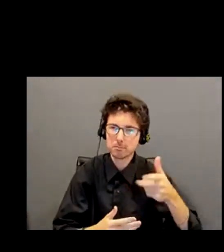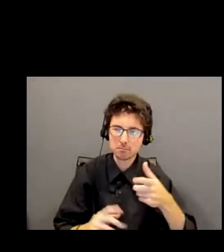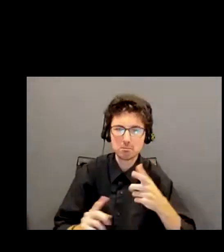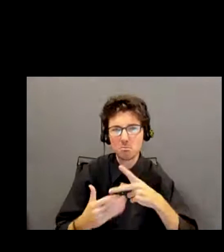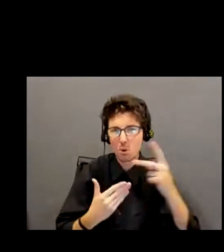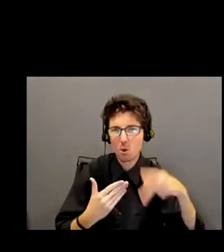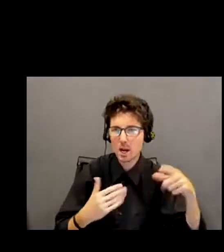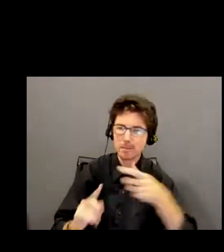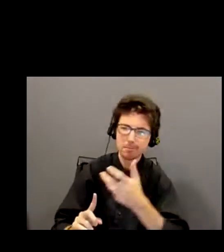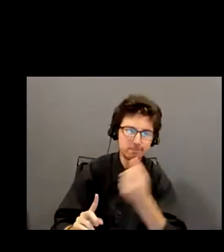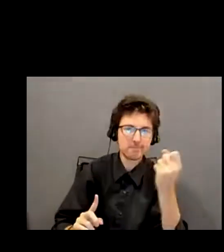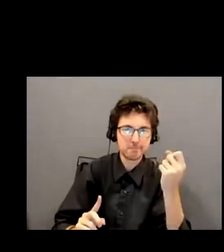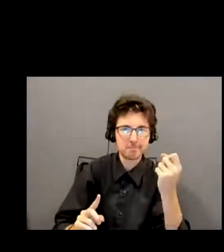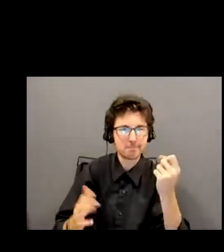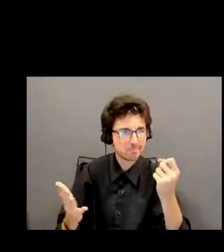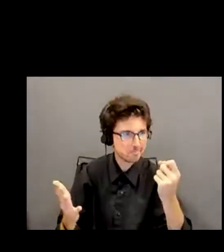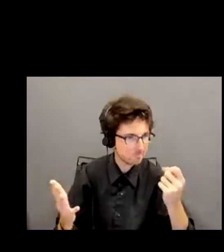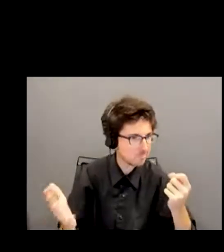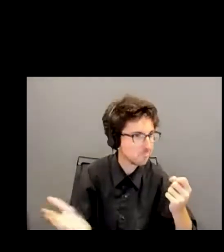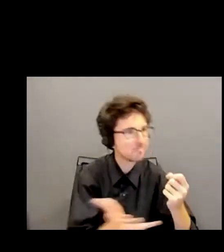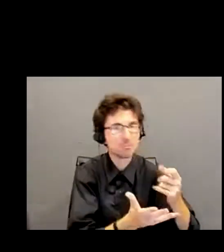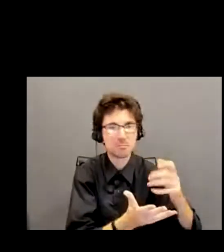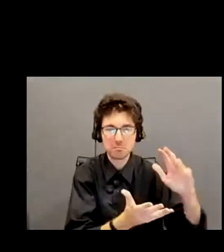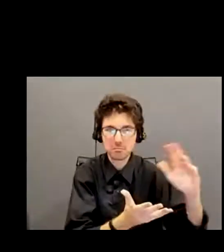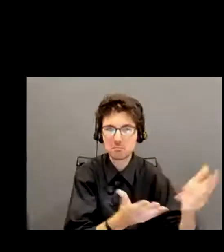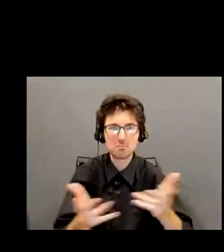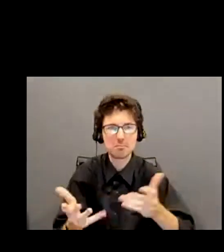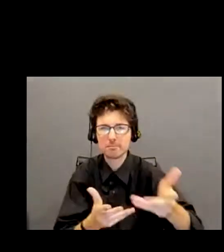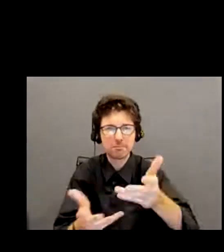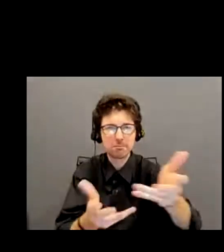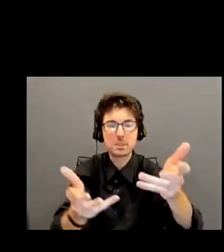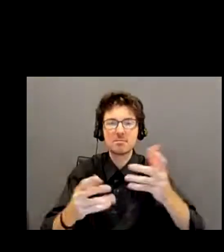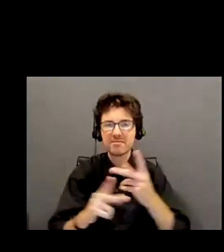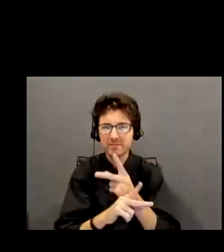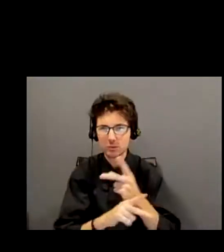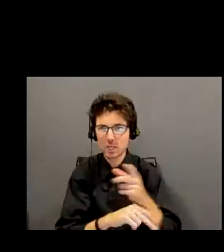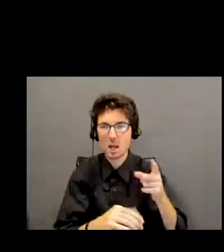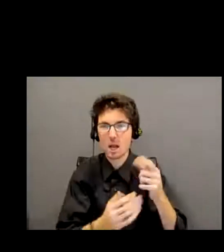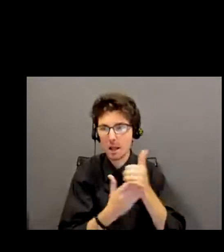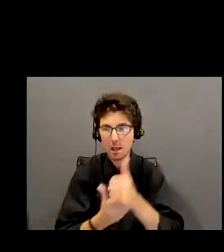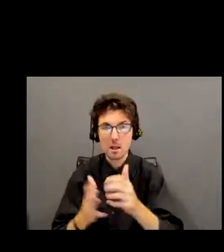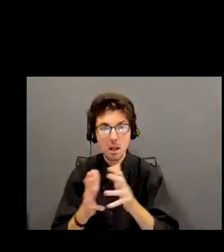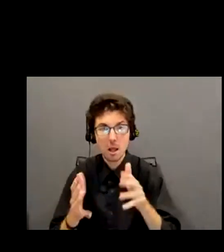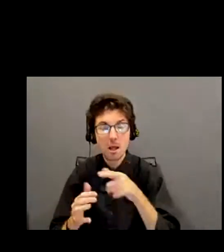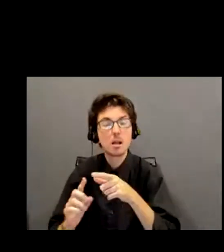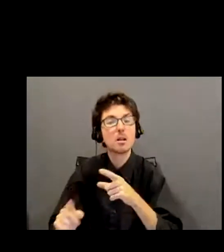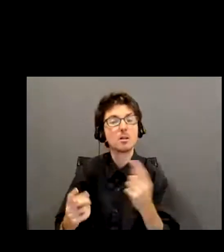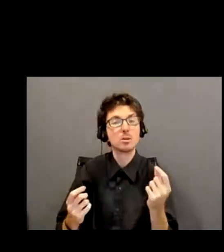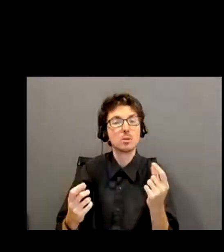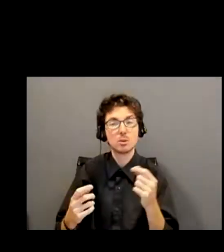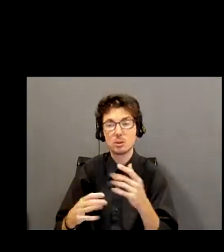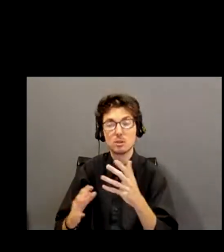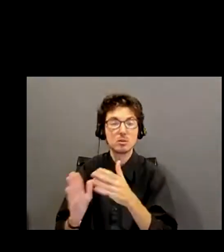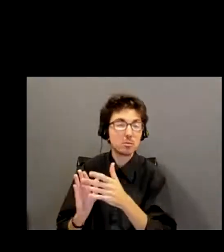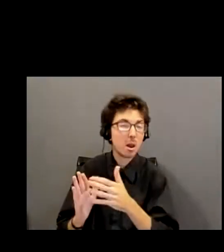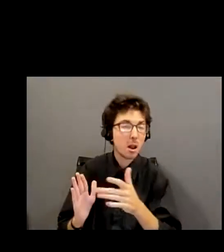an incentive of extra hours for employing a teacher with a disability in the course of 3 years, so